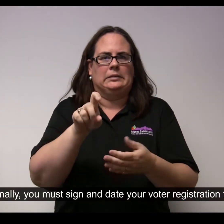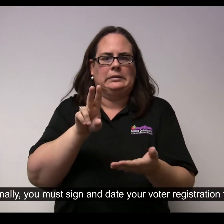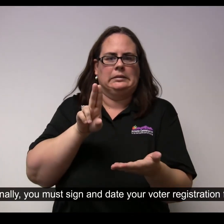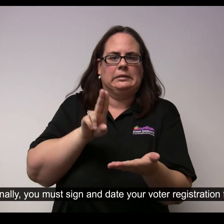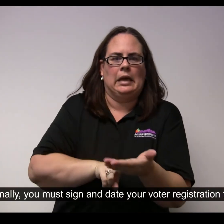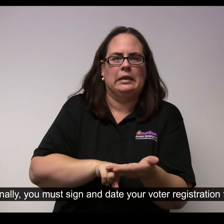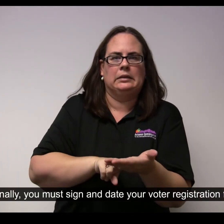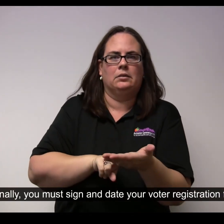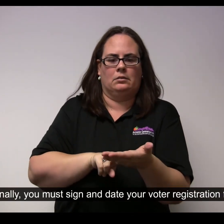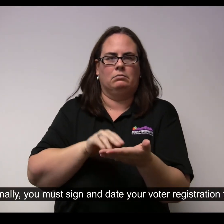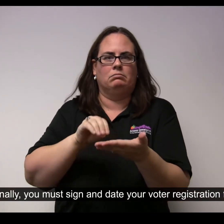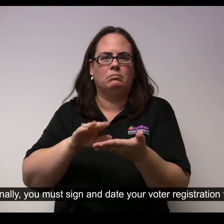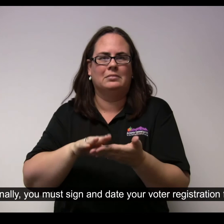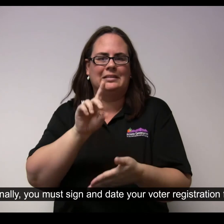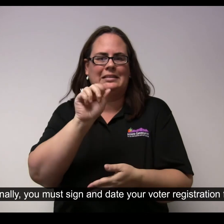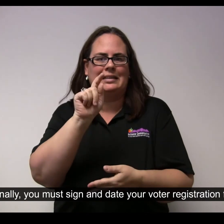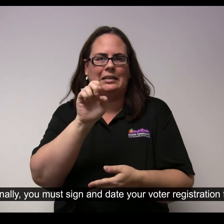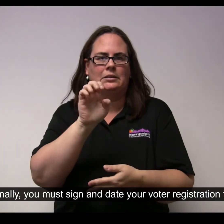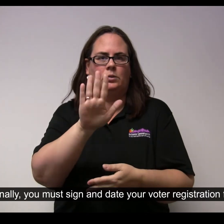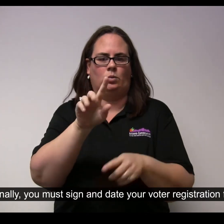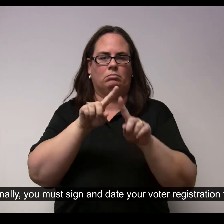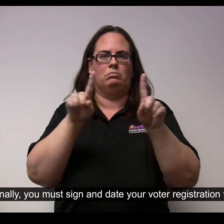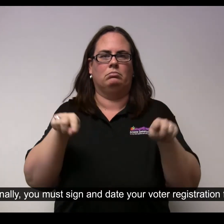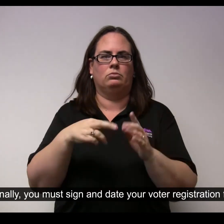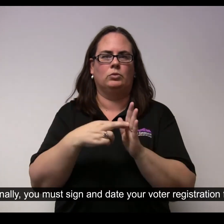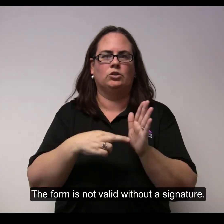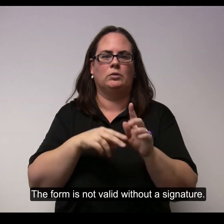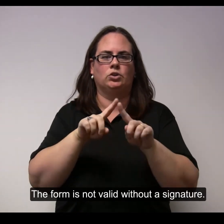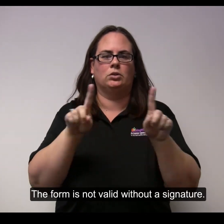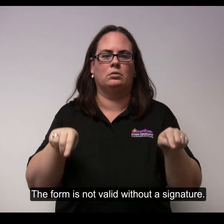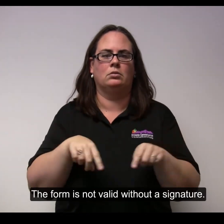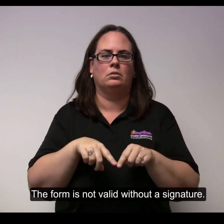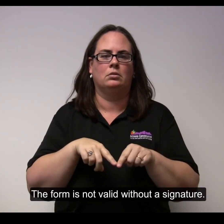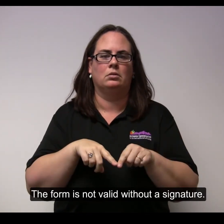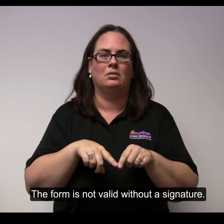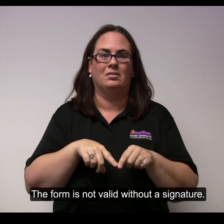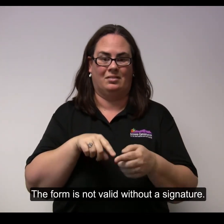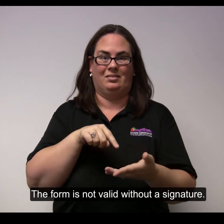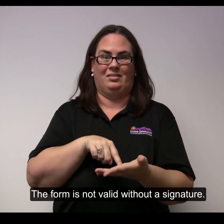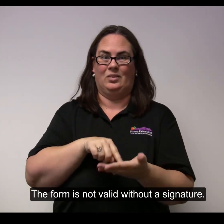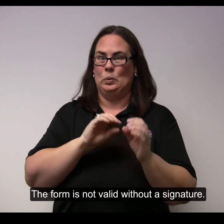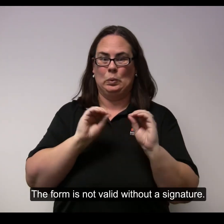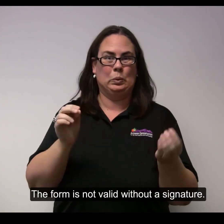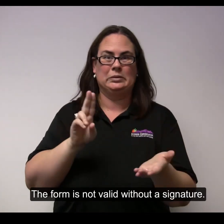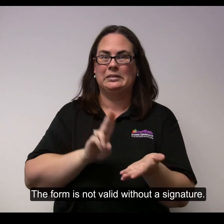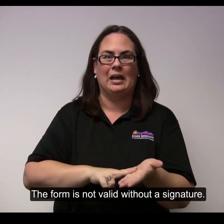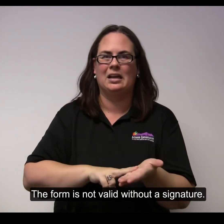Finally, you must sign and date your voter registration form. The form is not valid without a signature.